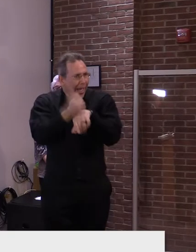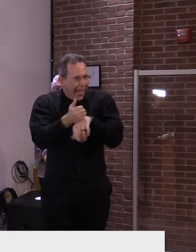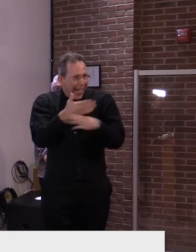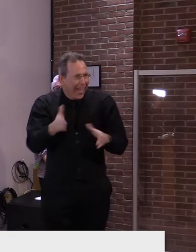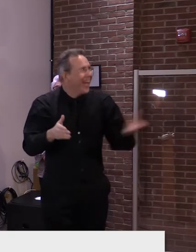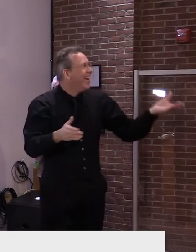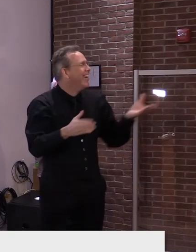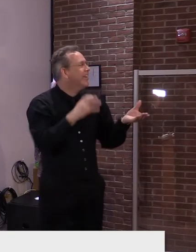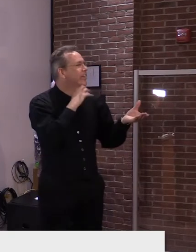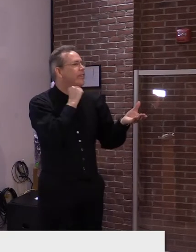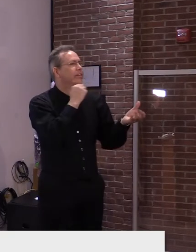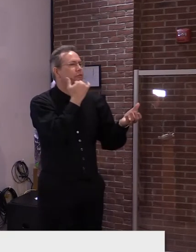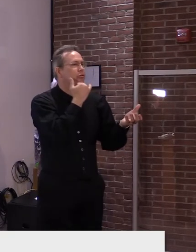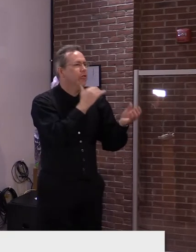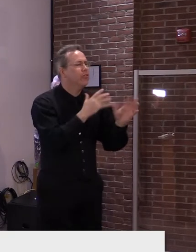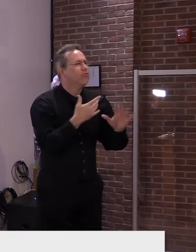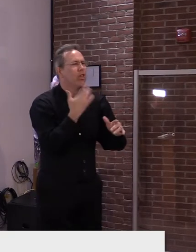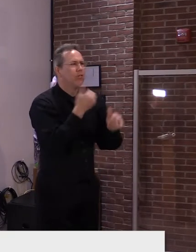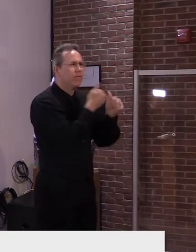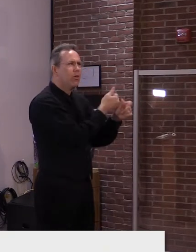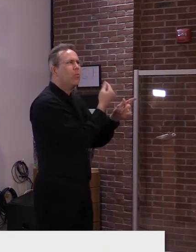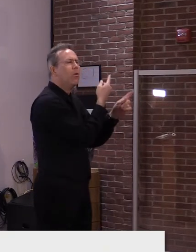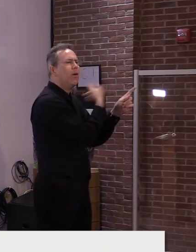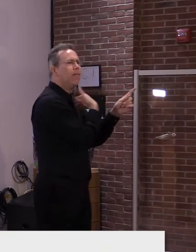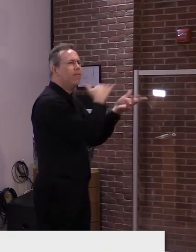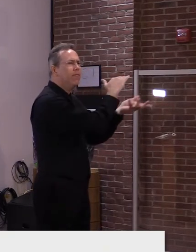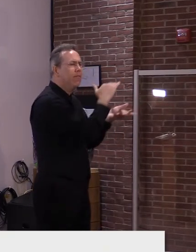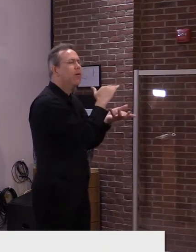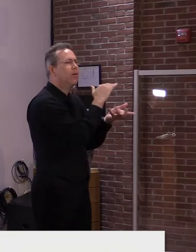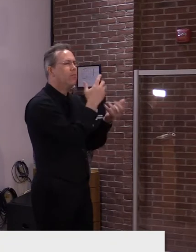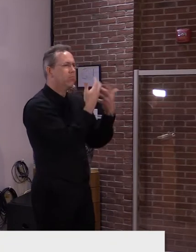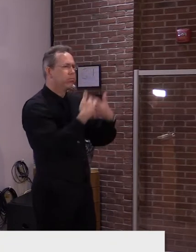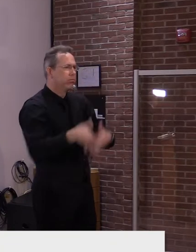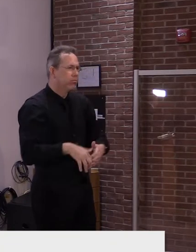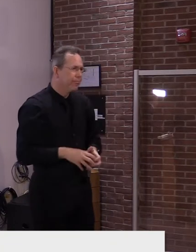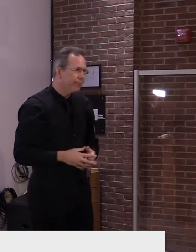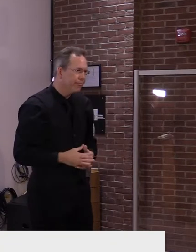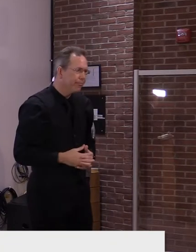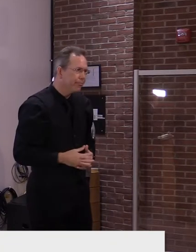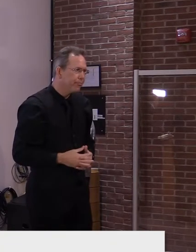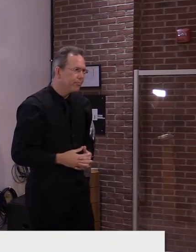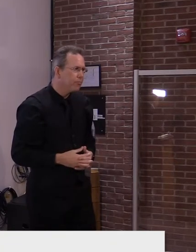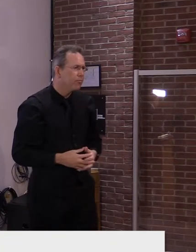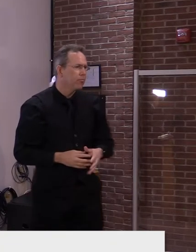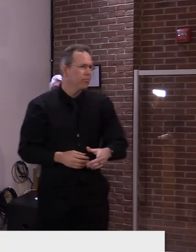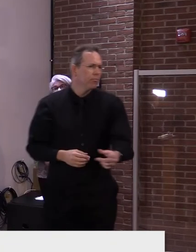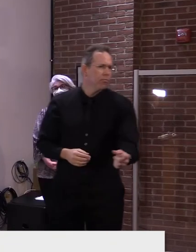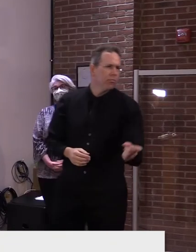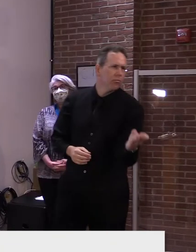Can I ask, are there any particular areas of concern based on some of the proposals that have been